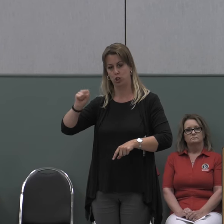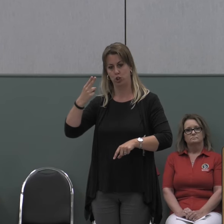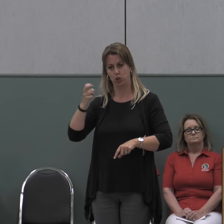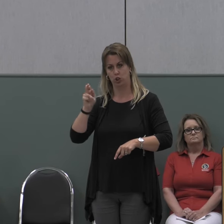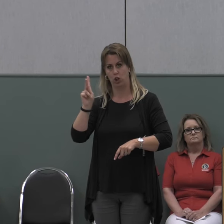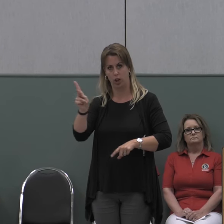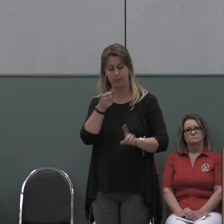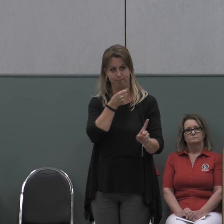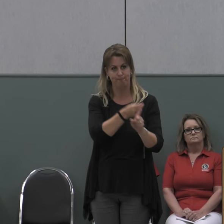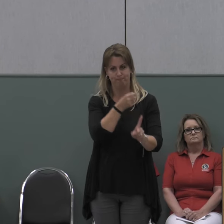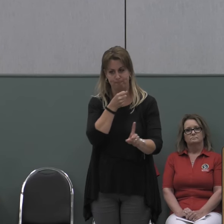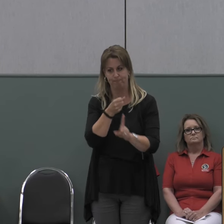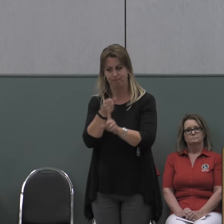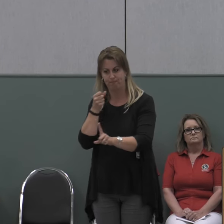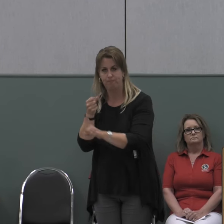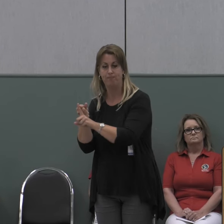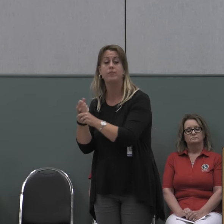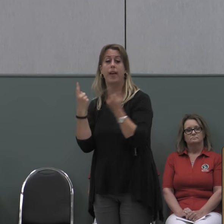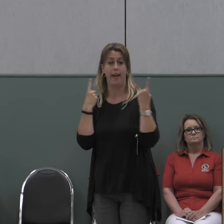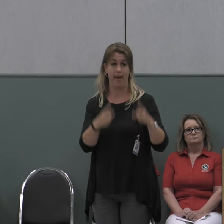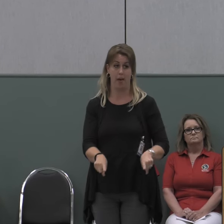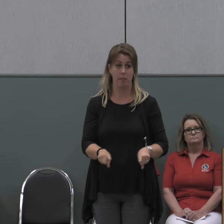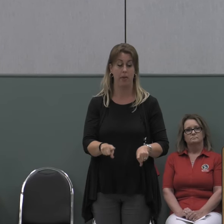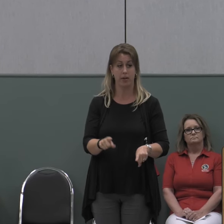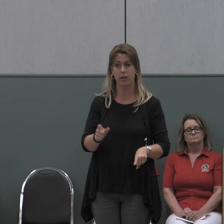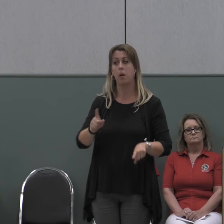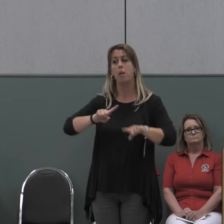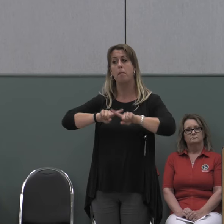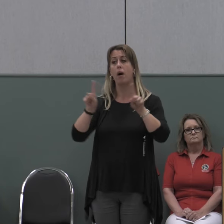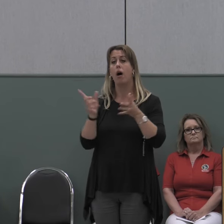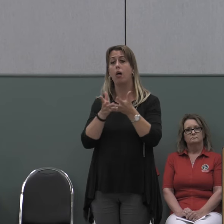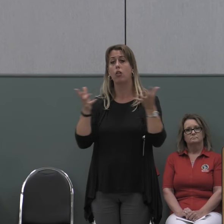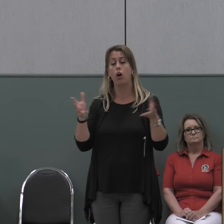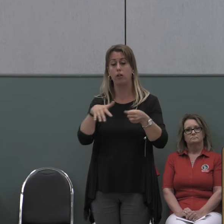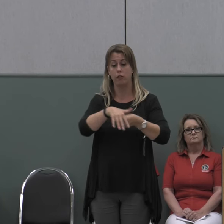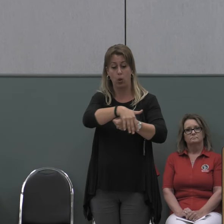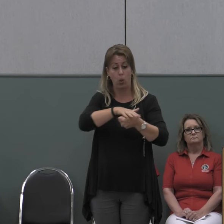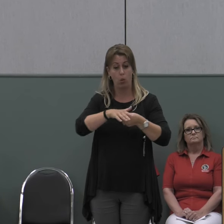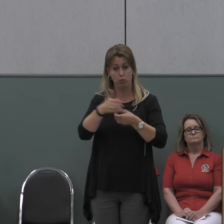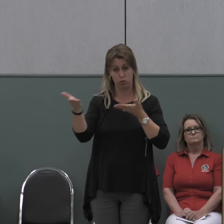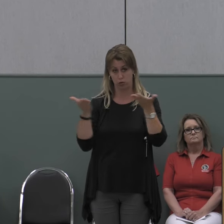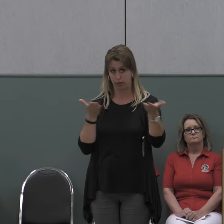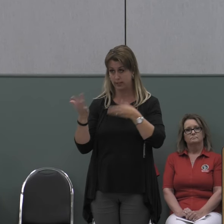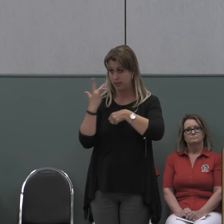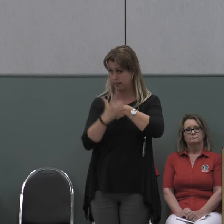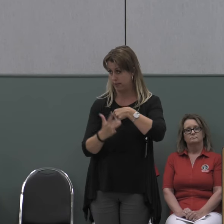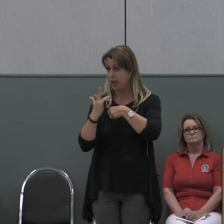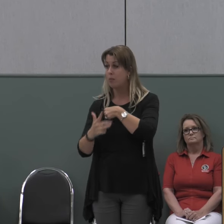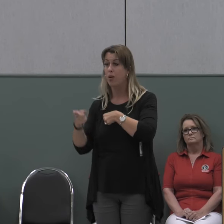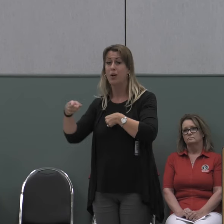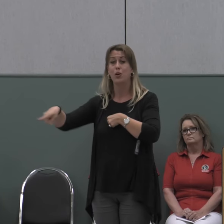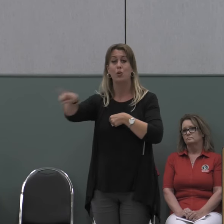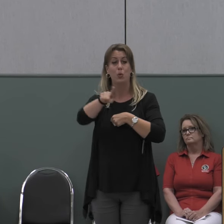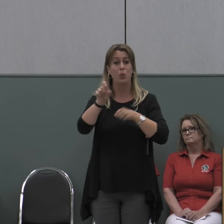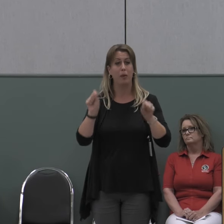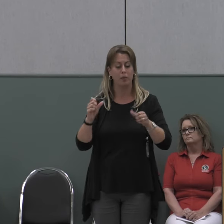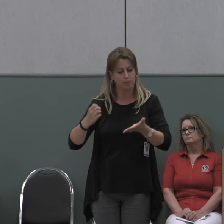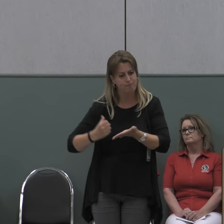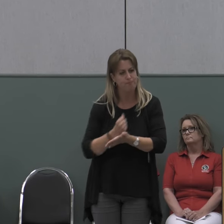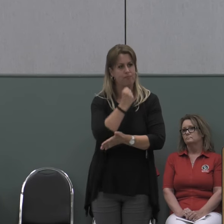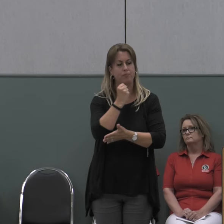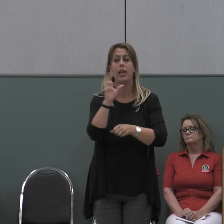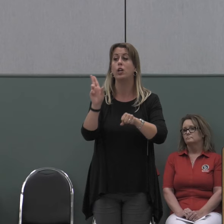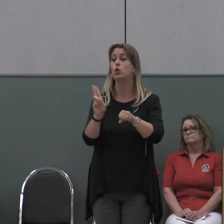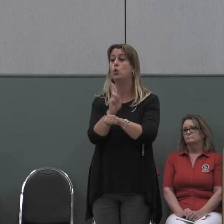job at also providing a lot of local services for you. You're going to hear of opportunities for you guys to capitalize on that. I would hope that you guys would utilize